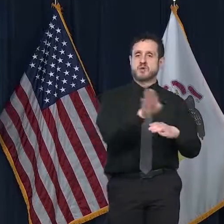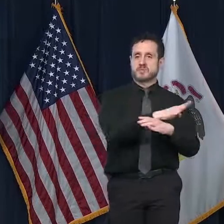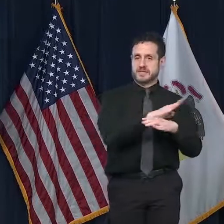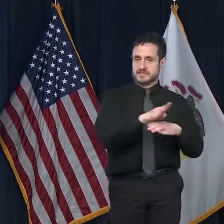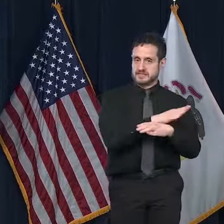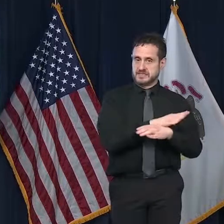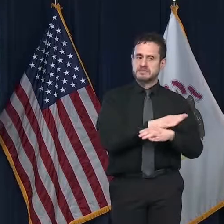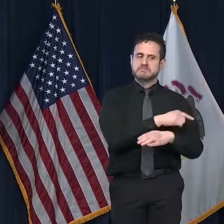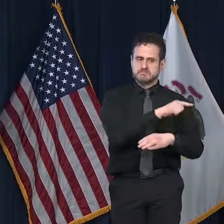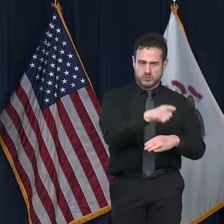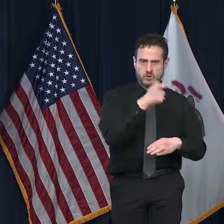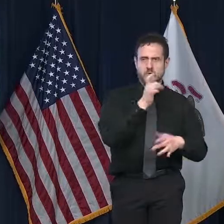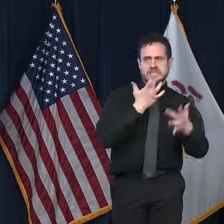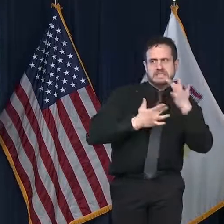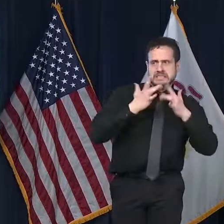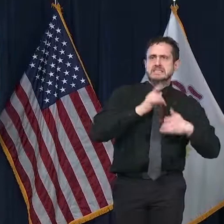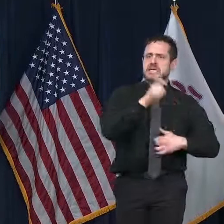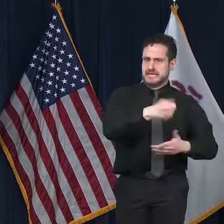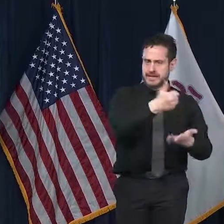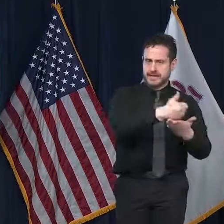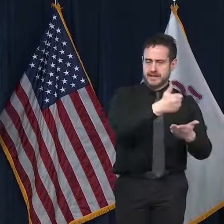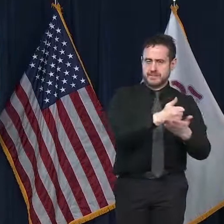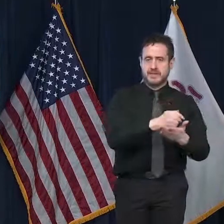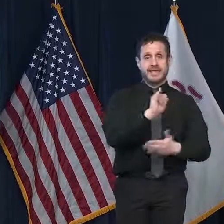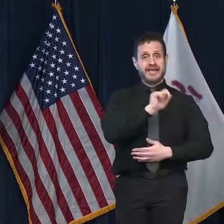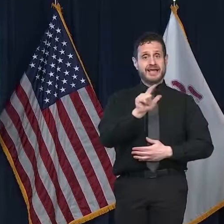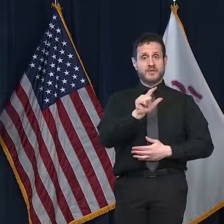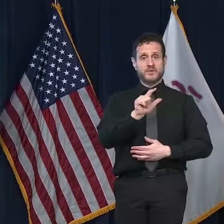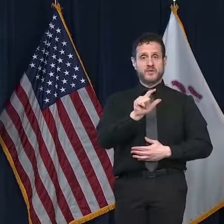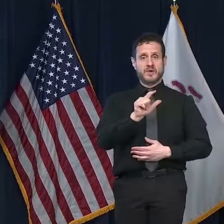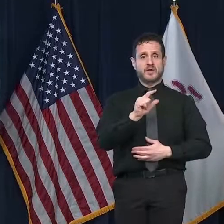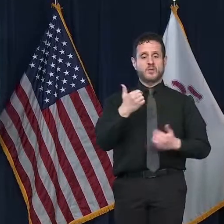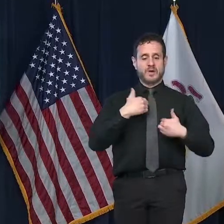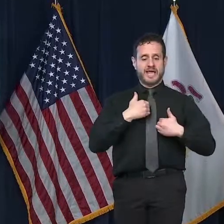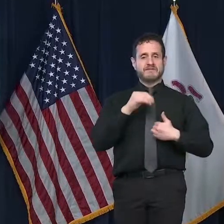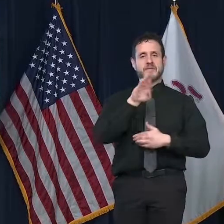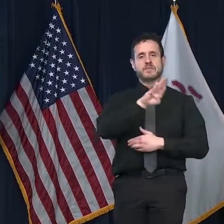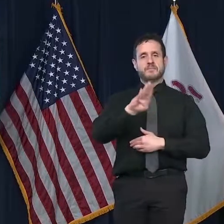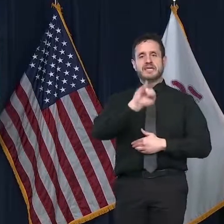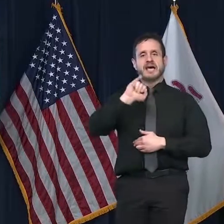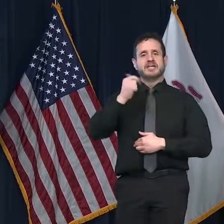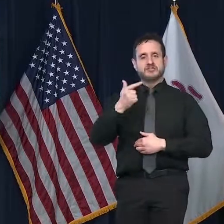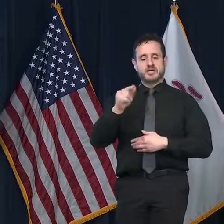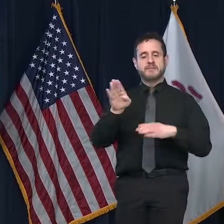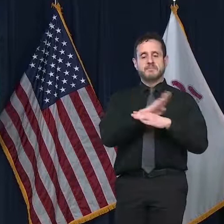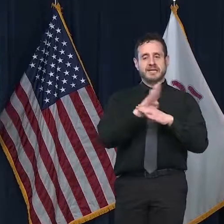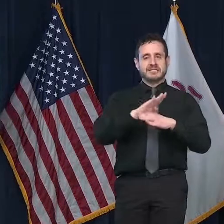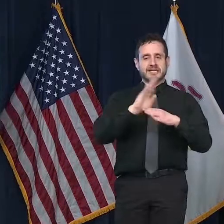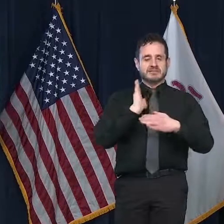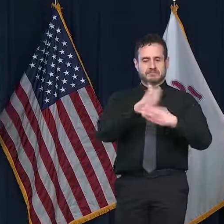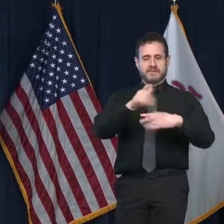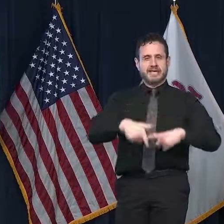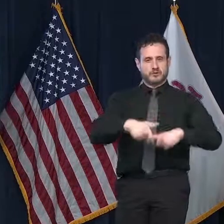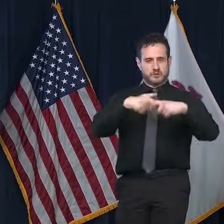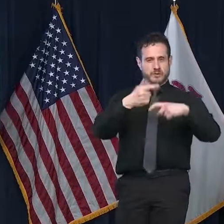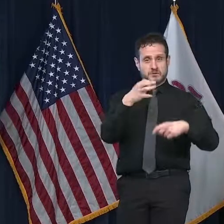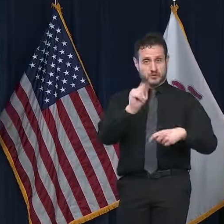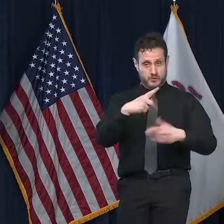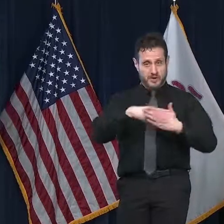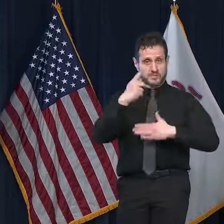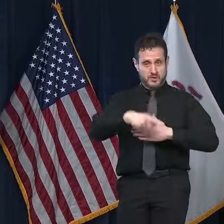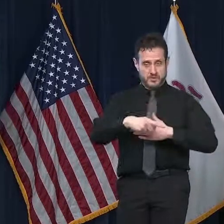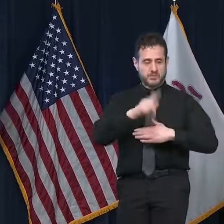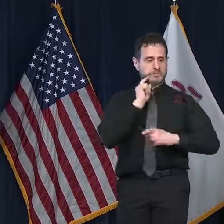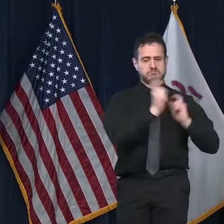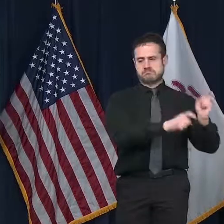most in need. Illinois' Business Interruption Grant Program, the largest of its kind in the nation, delivered a record number